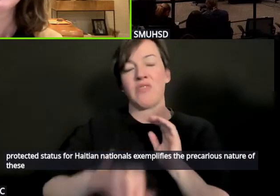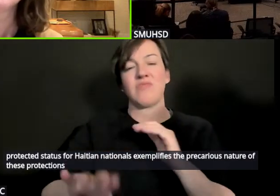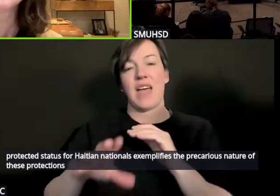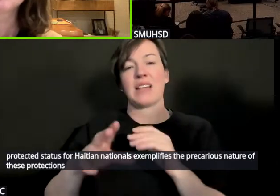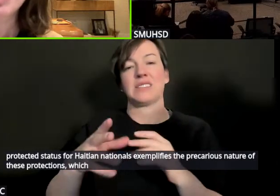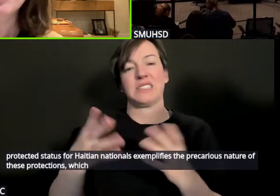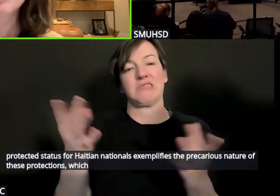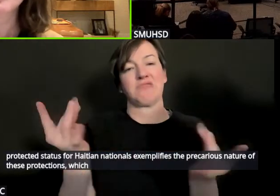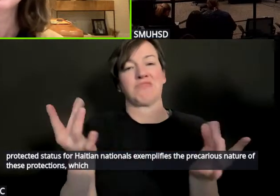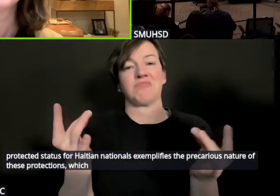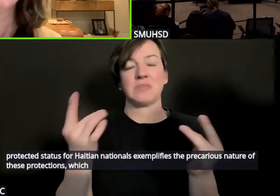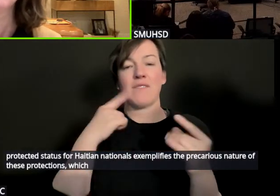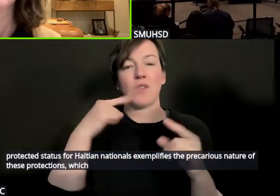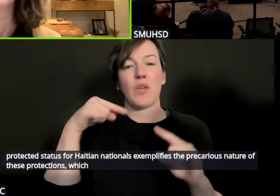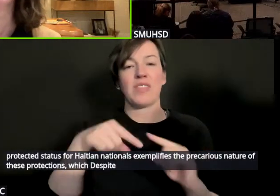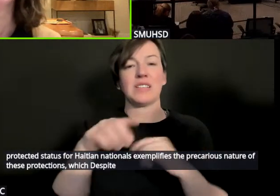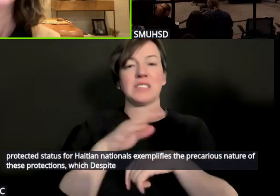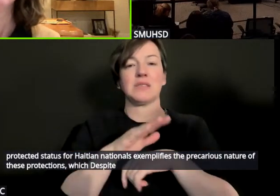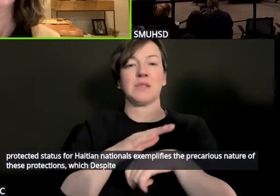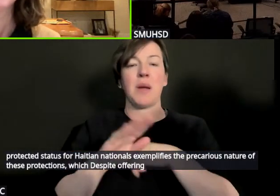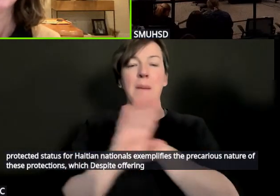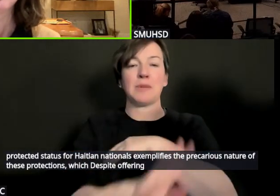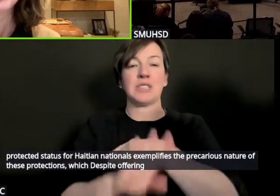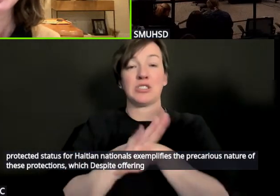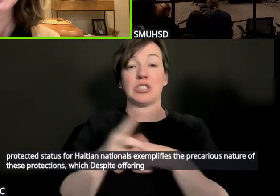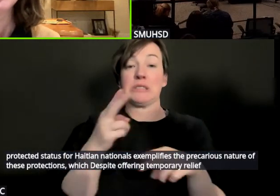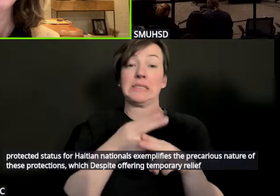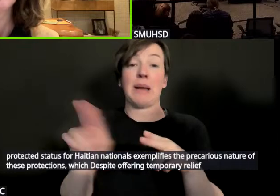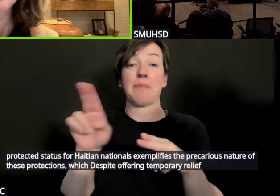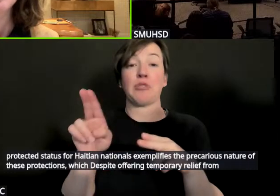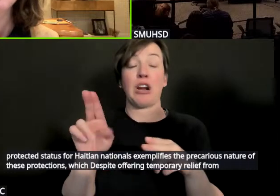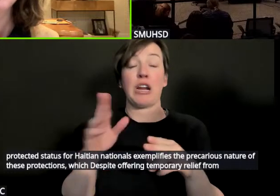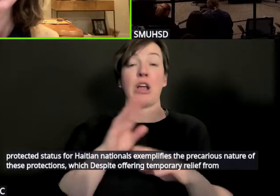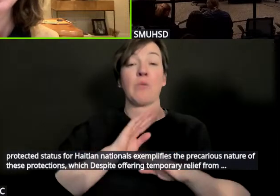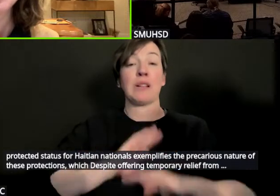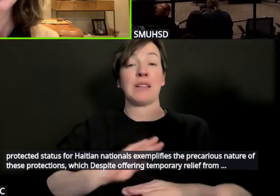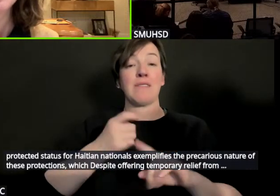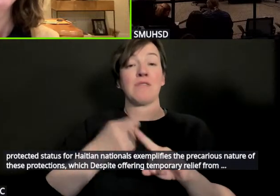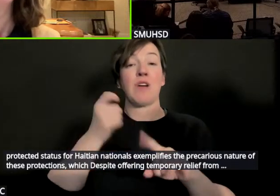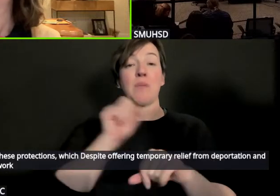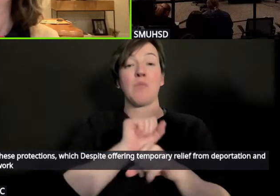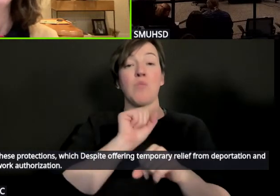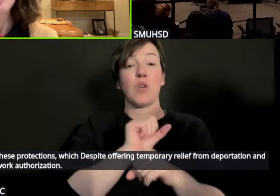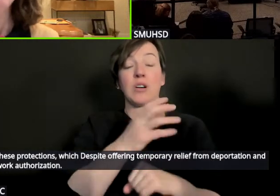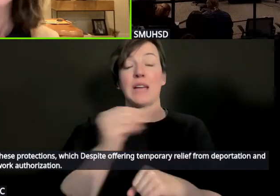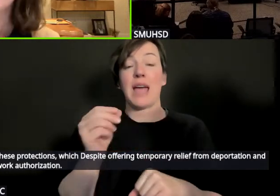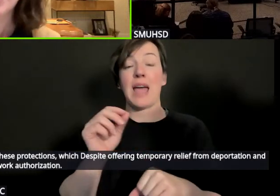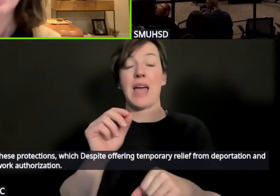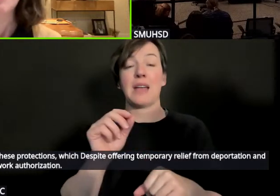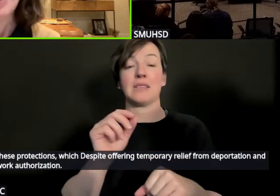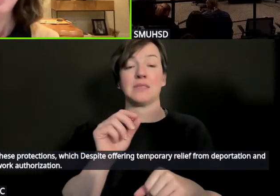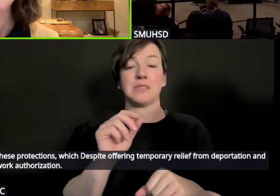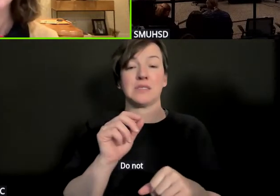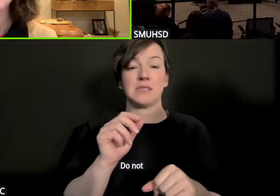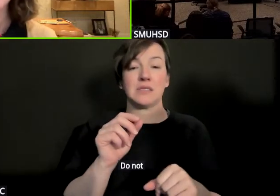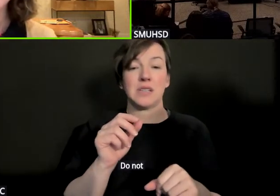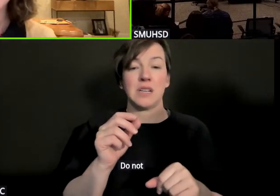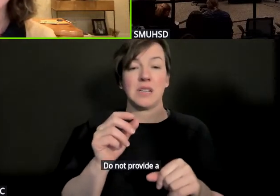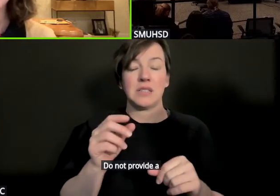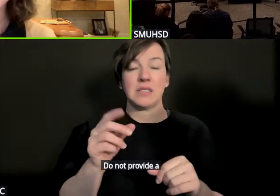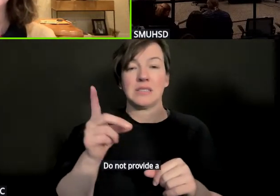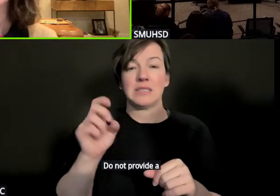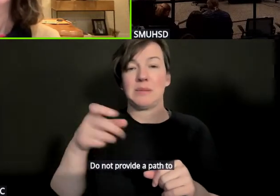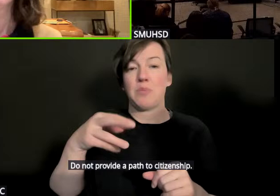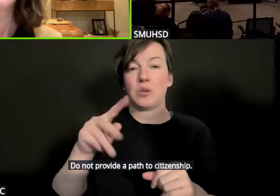which, despite offering temporary relief from deportation and work authorization, do not provide a path to